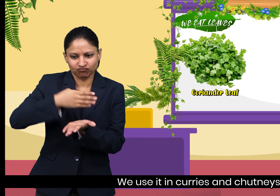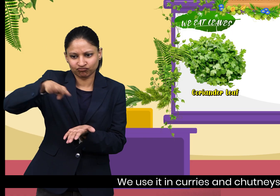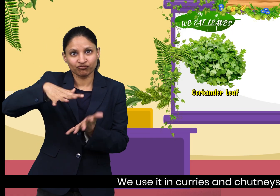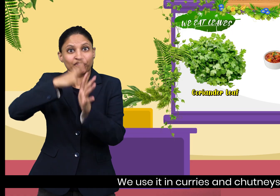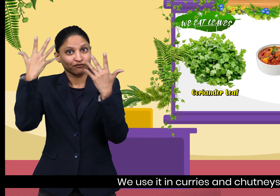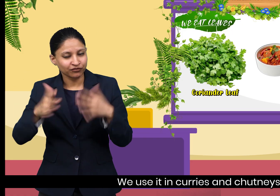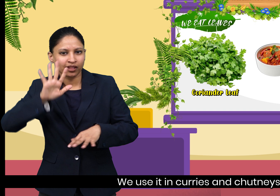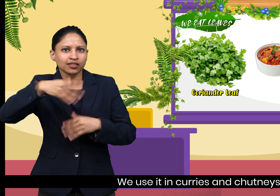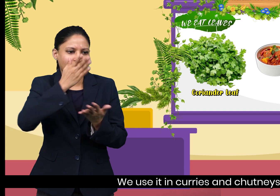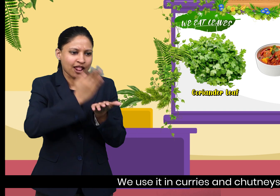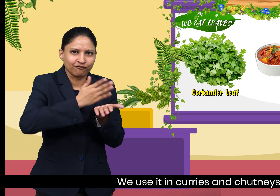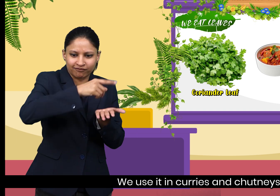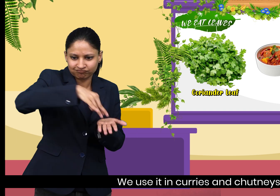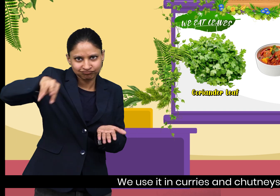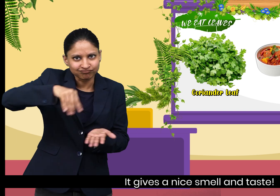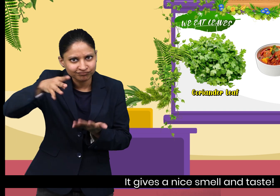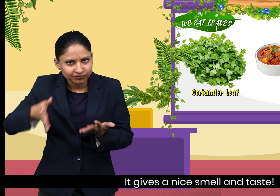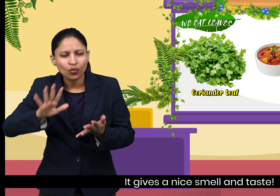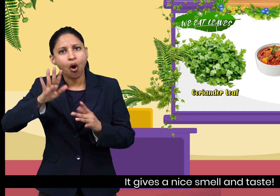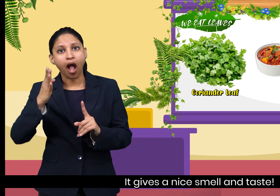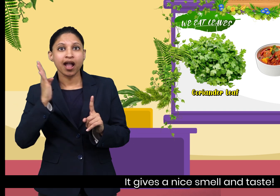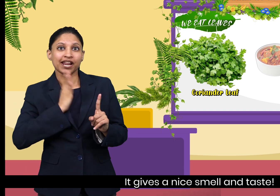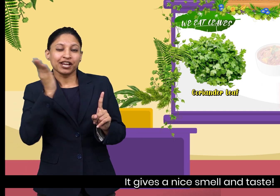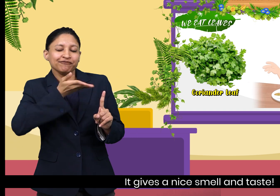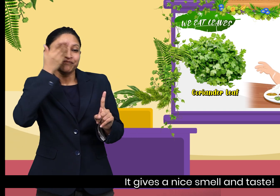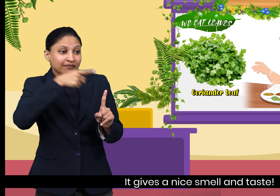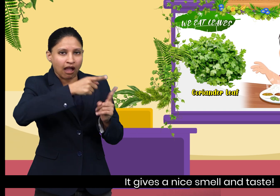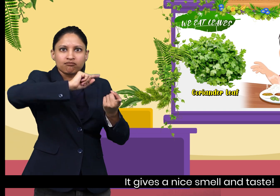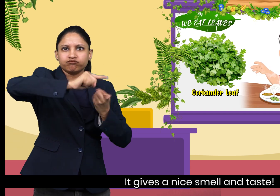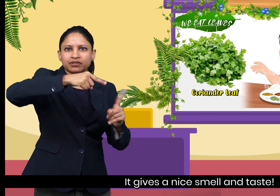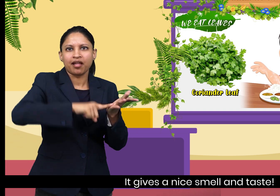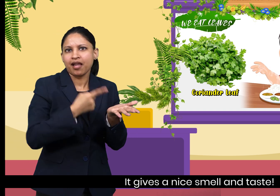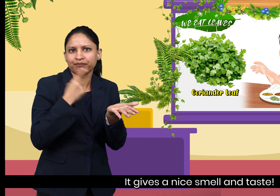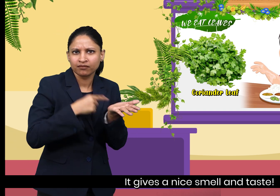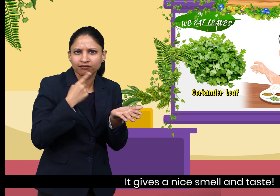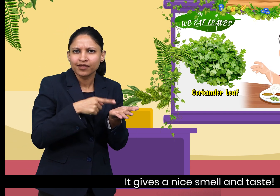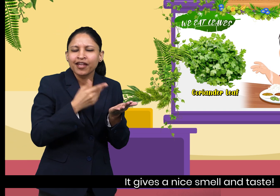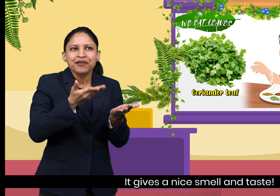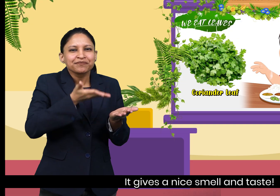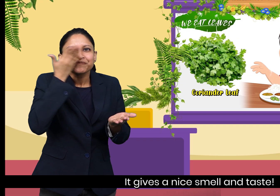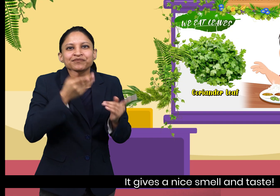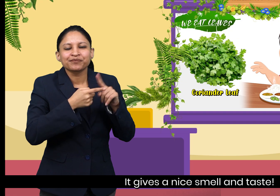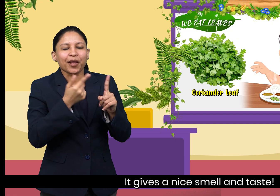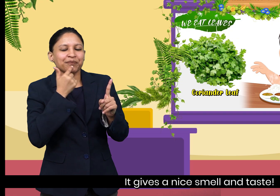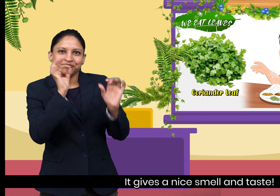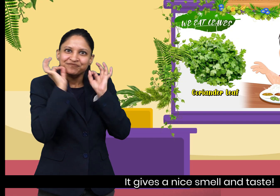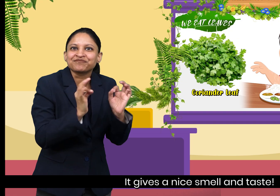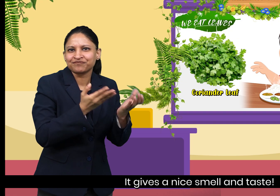We use it in curries and chutneys. It gives a nice smell and taste.